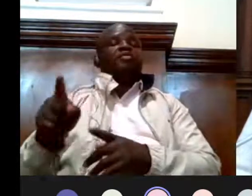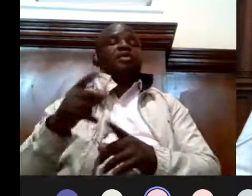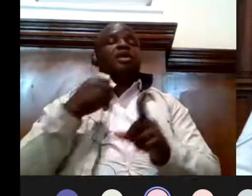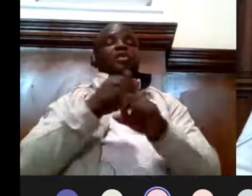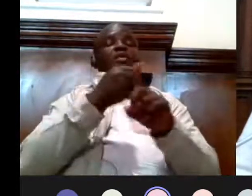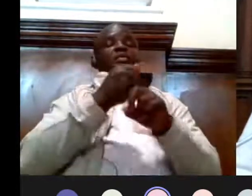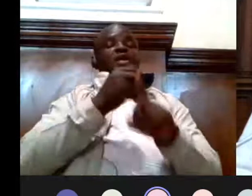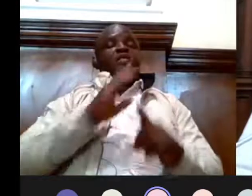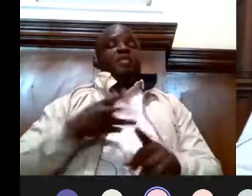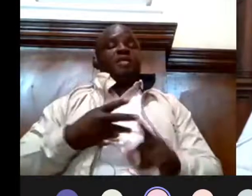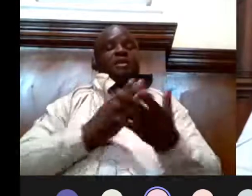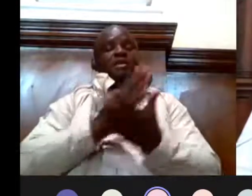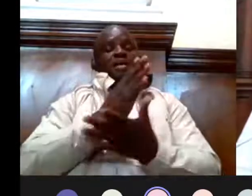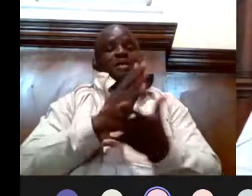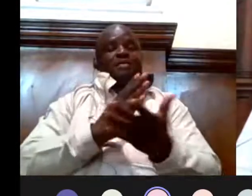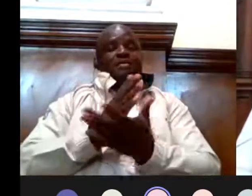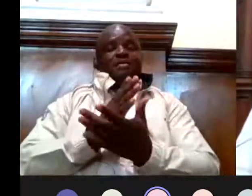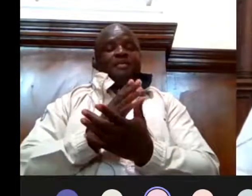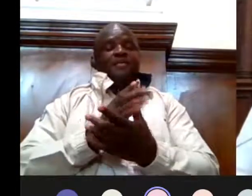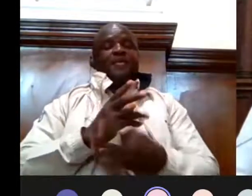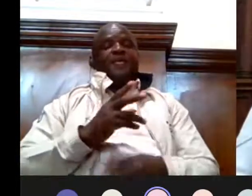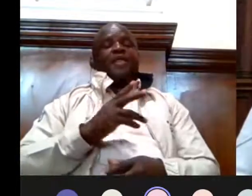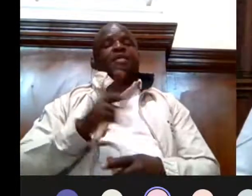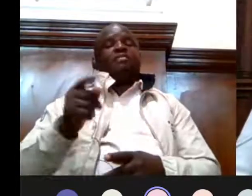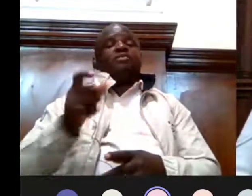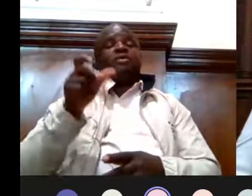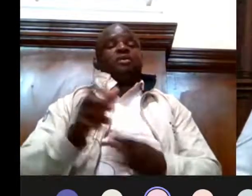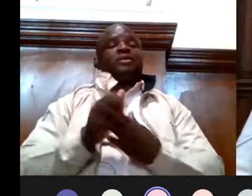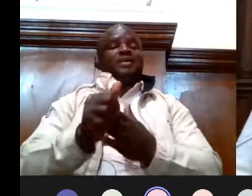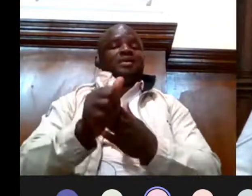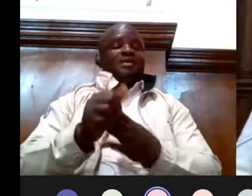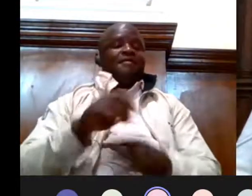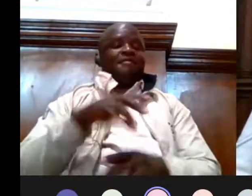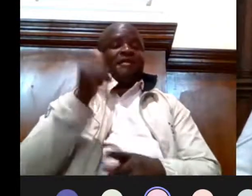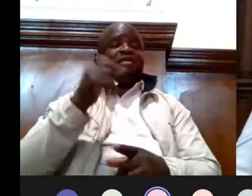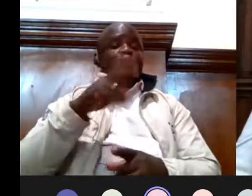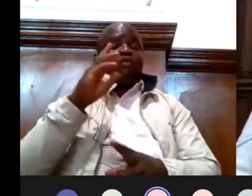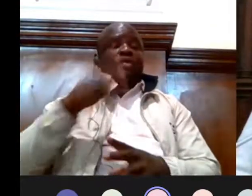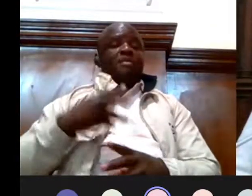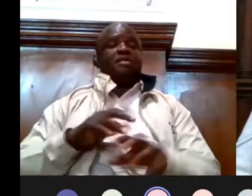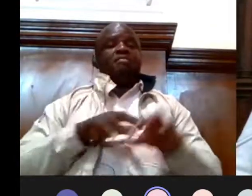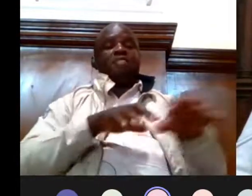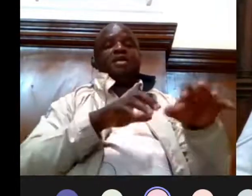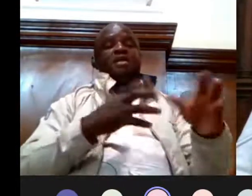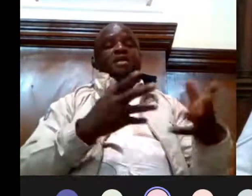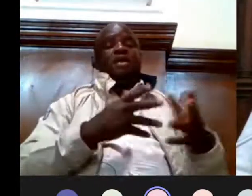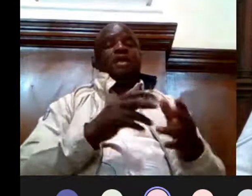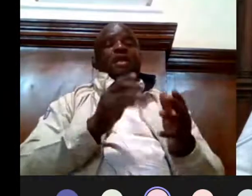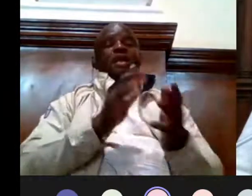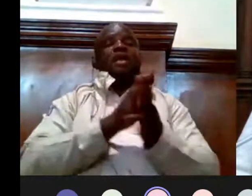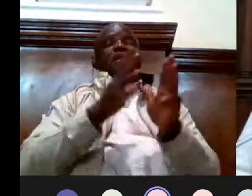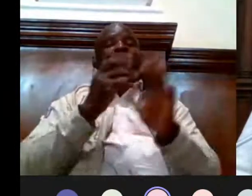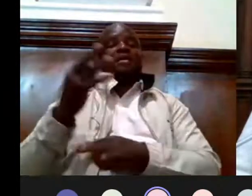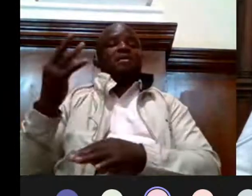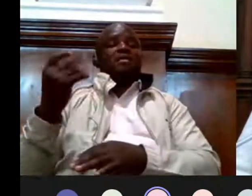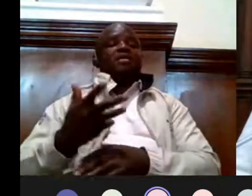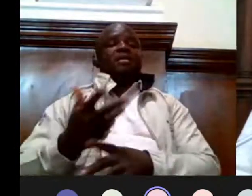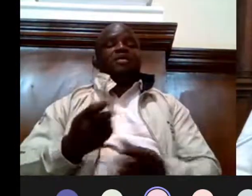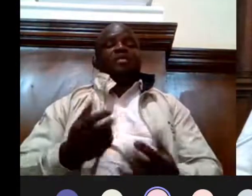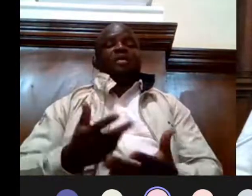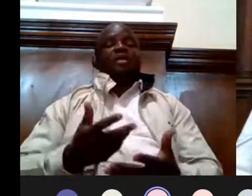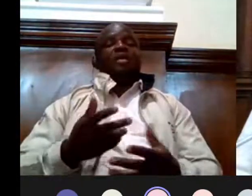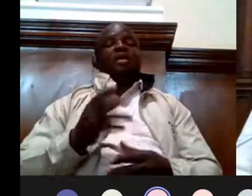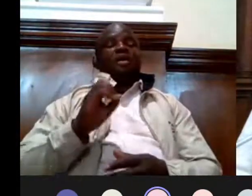of the first women's march of 1913 held in a